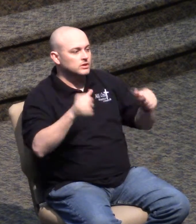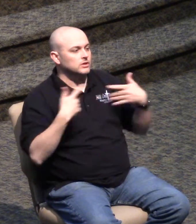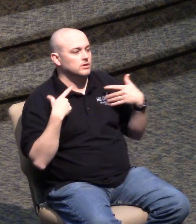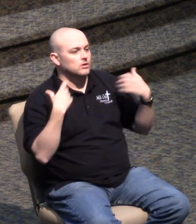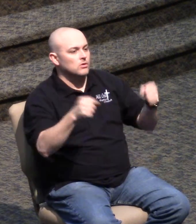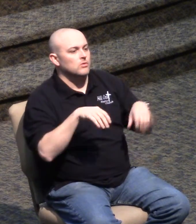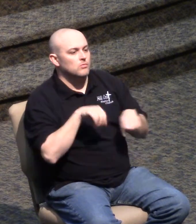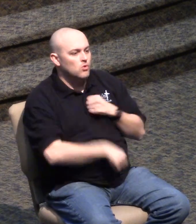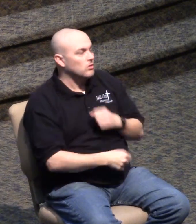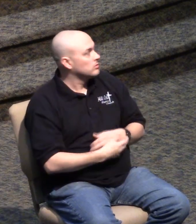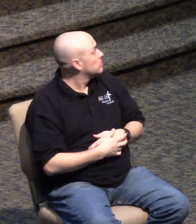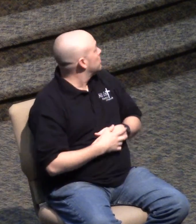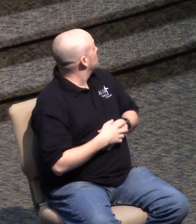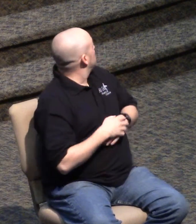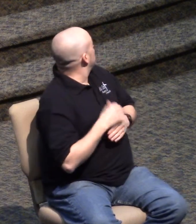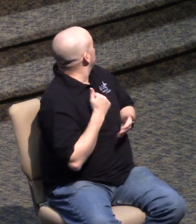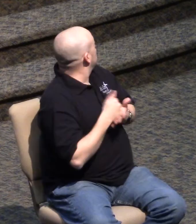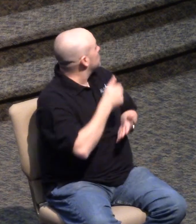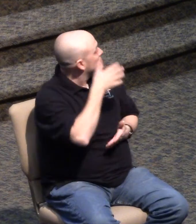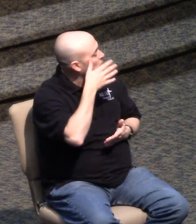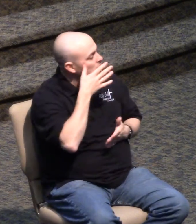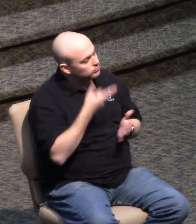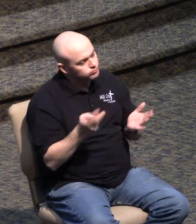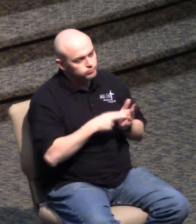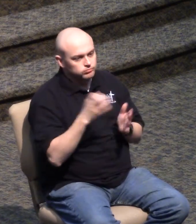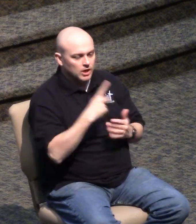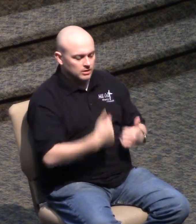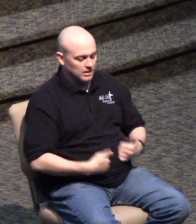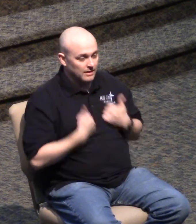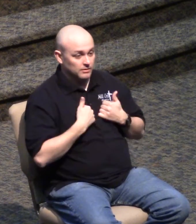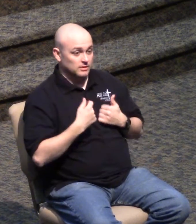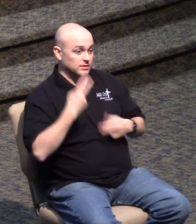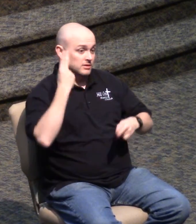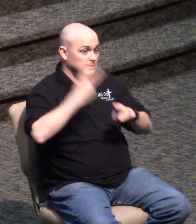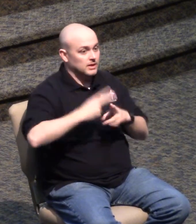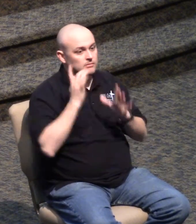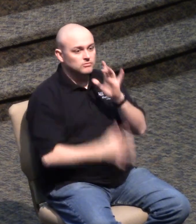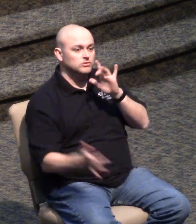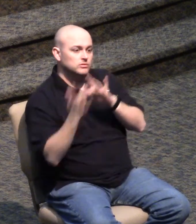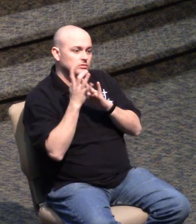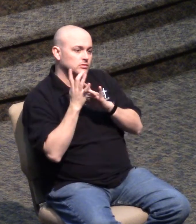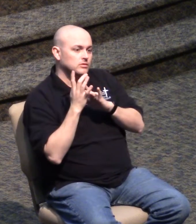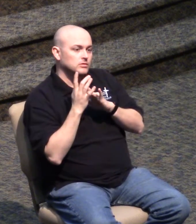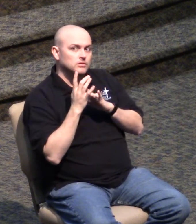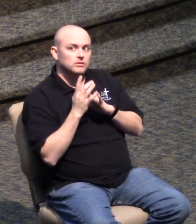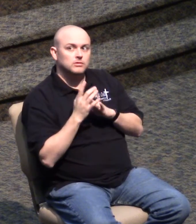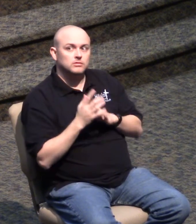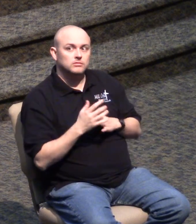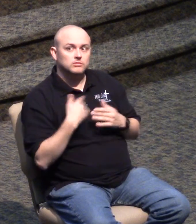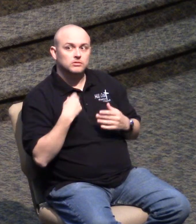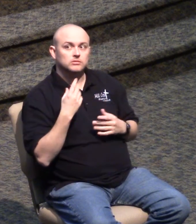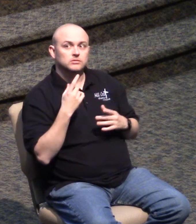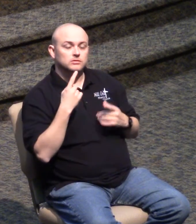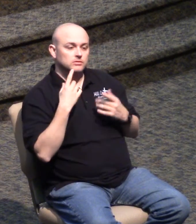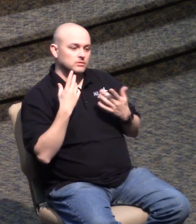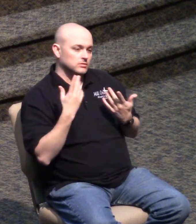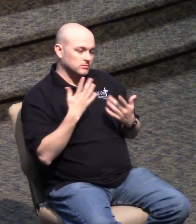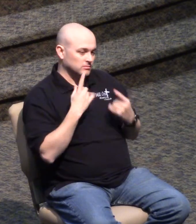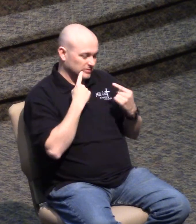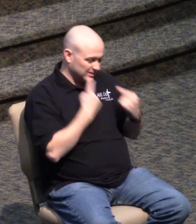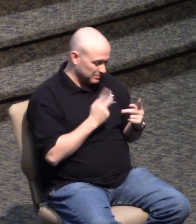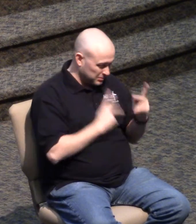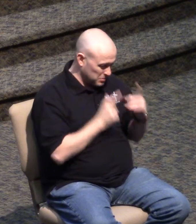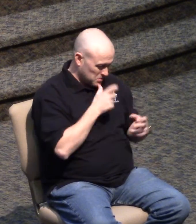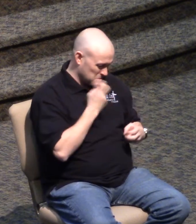the broken and raise the dead. At the name of Jesus, there have been sin-hardened